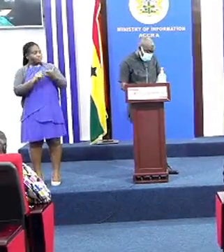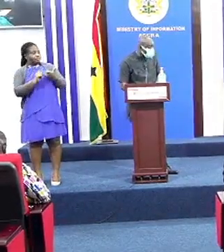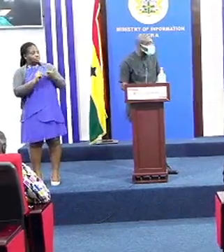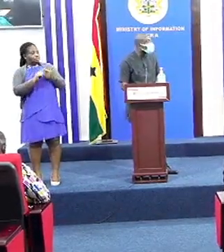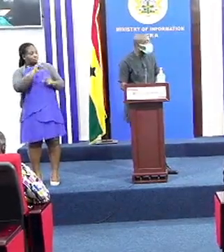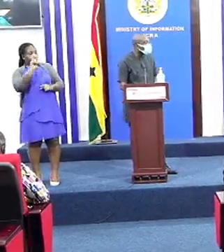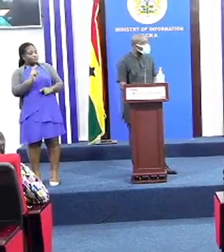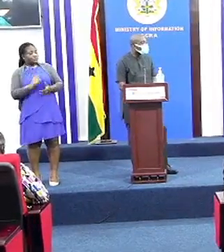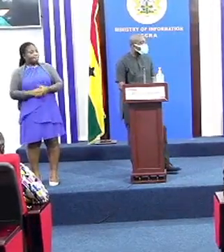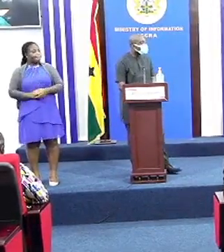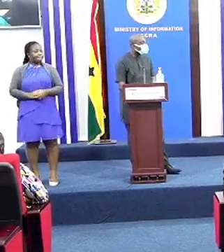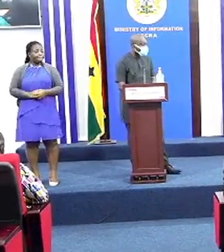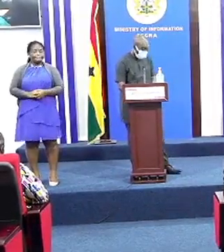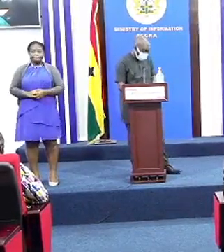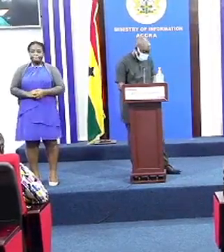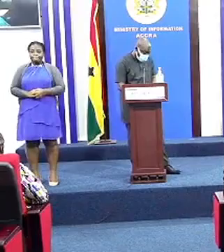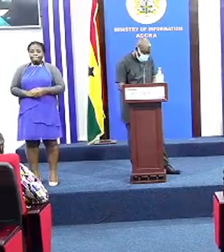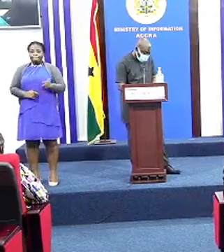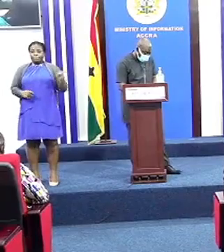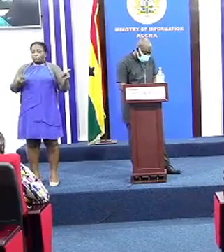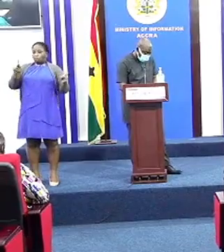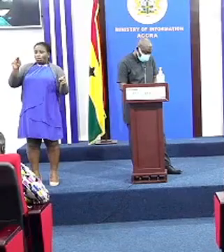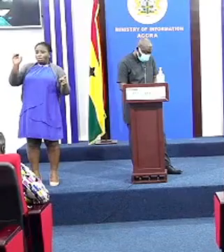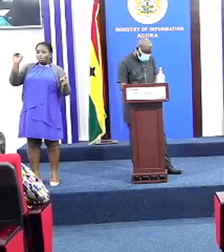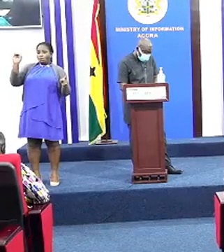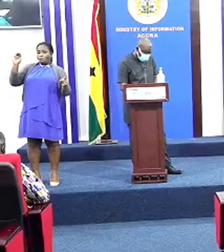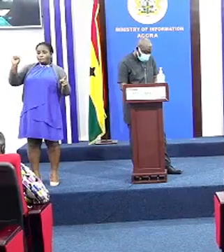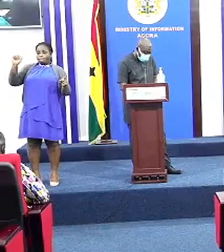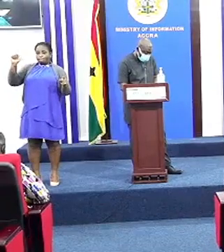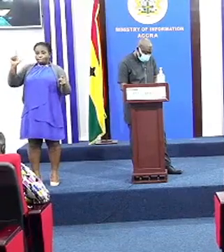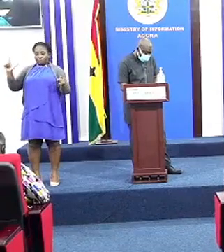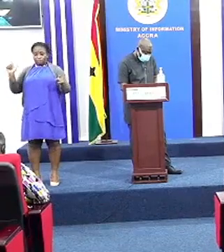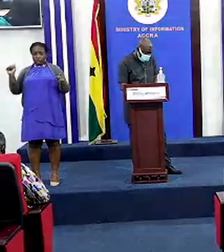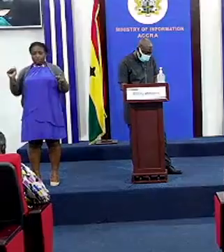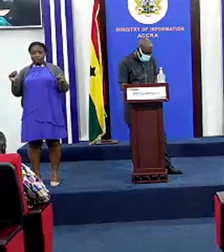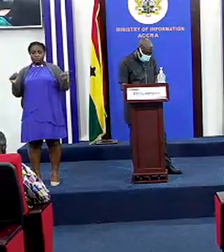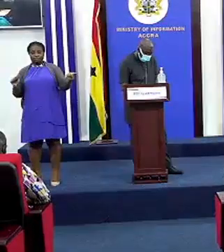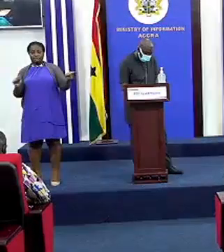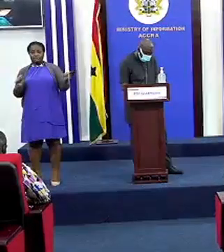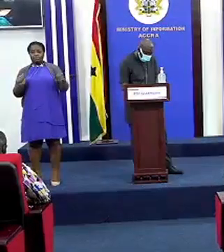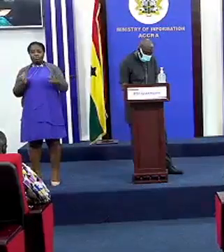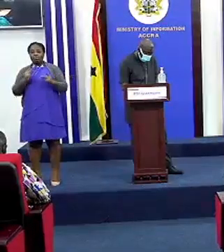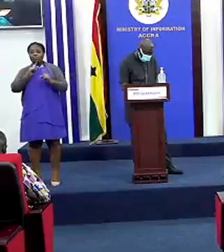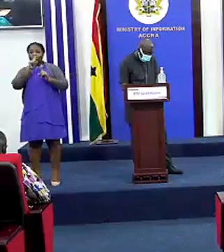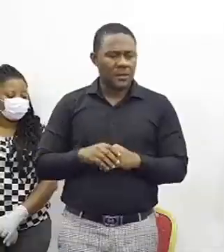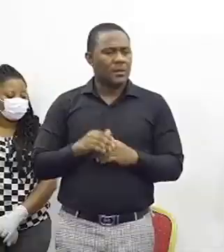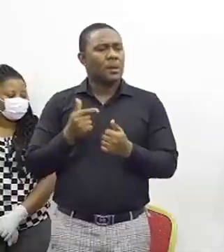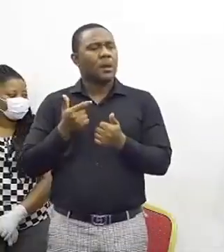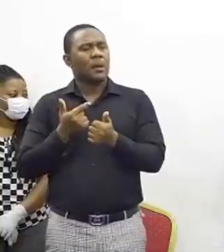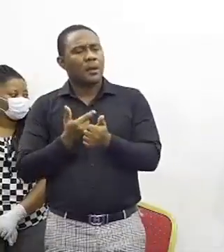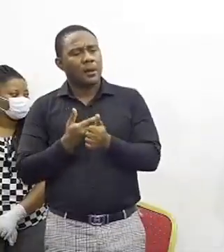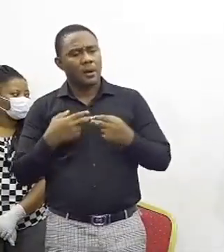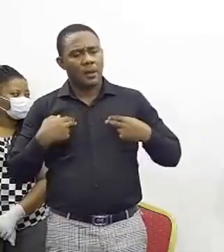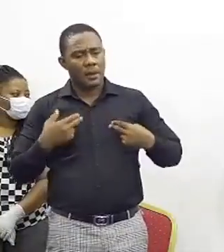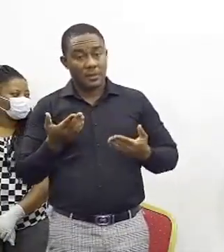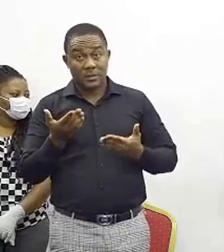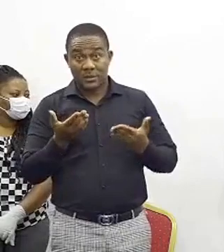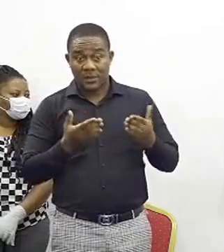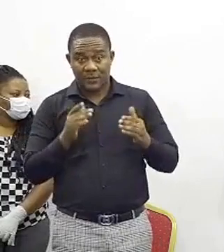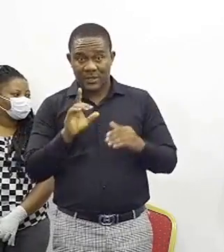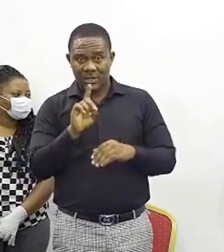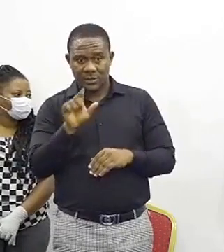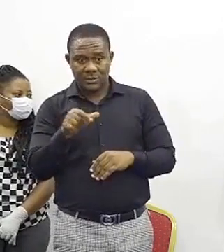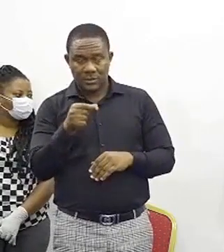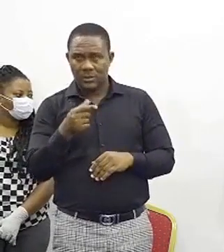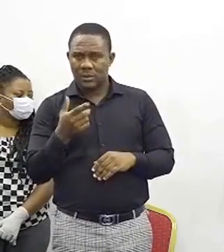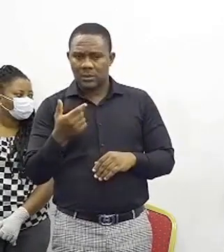questions. My name is Omola Adom. I work with Joy News. My question goes to Ghana Health Service Director General. We still